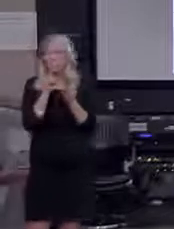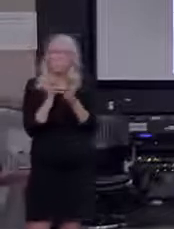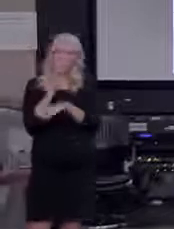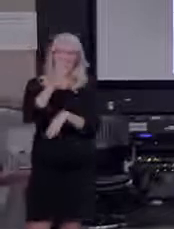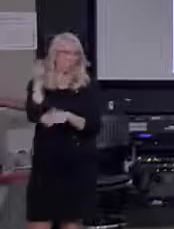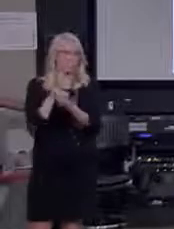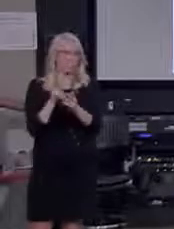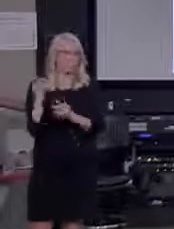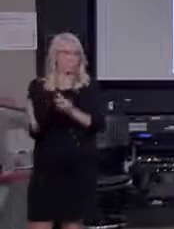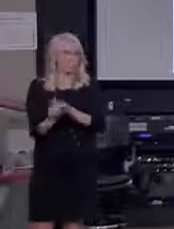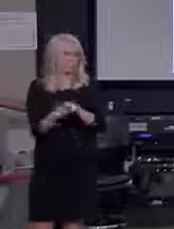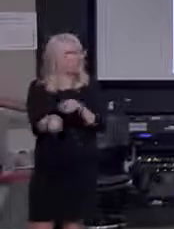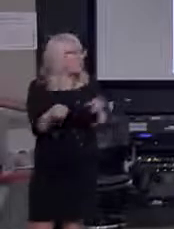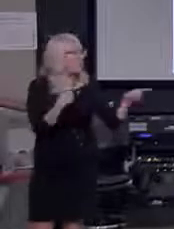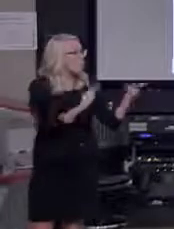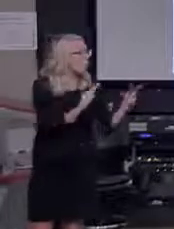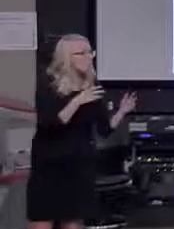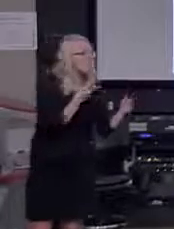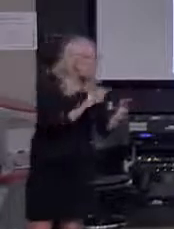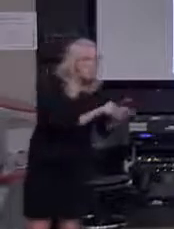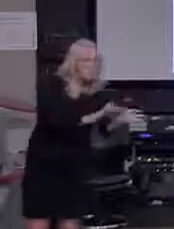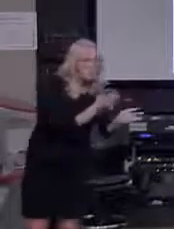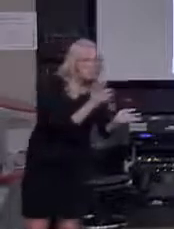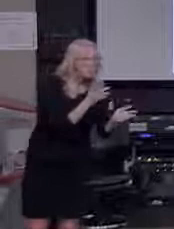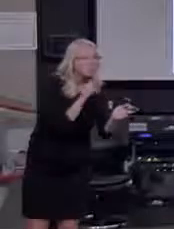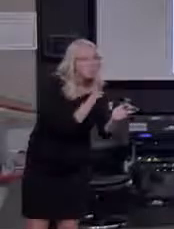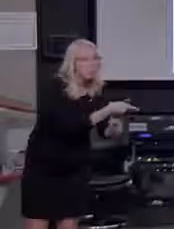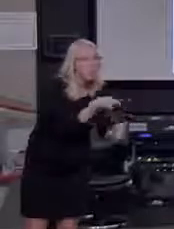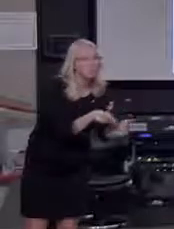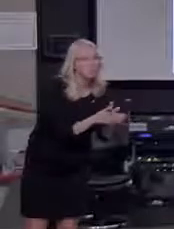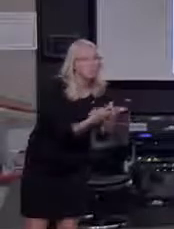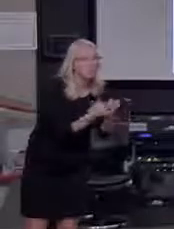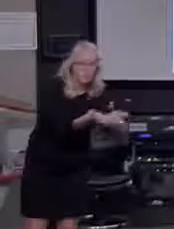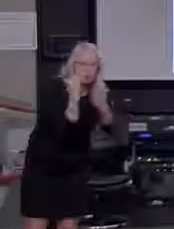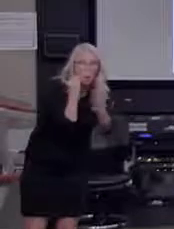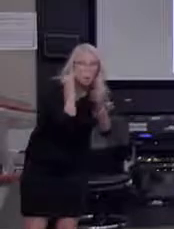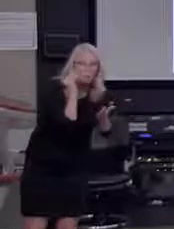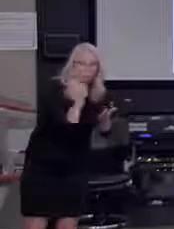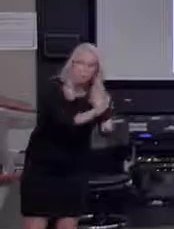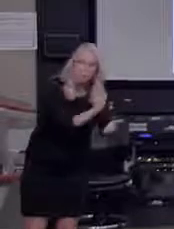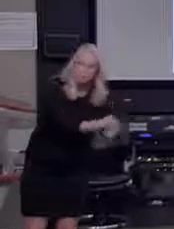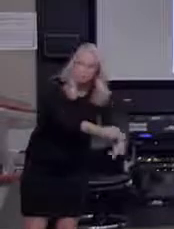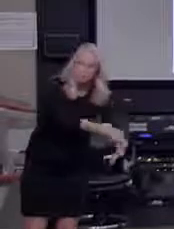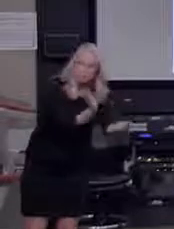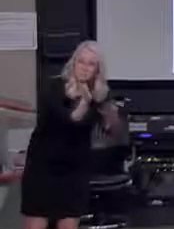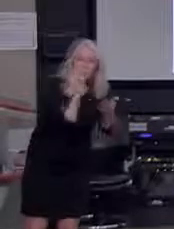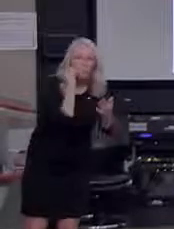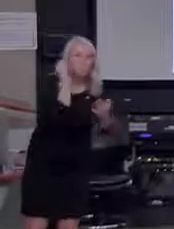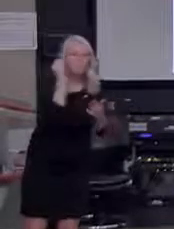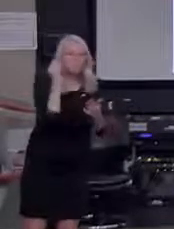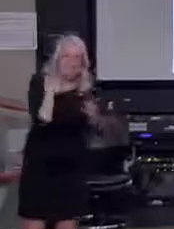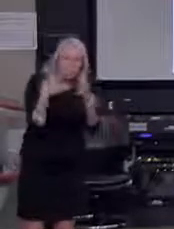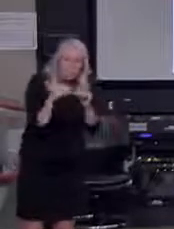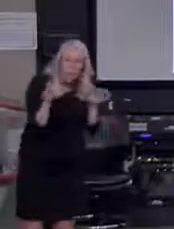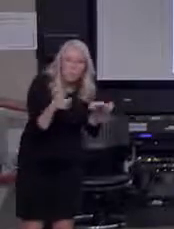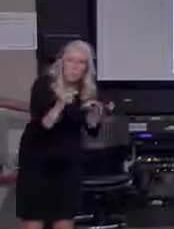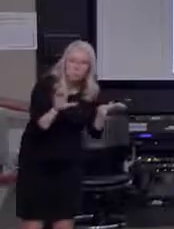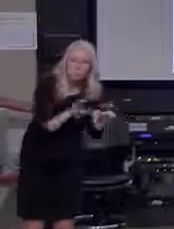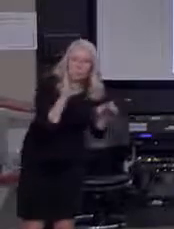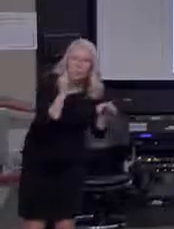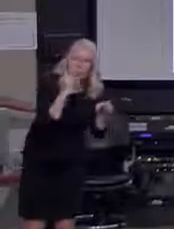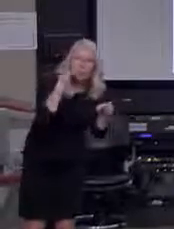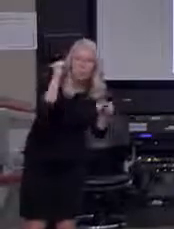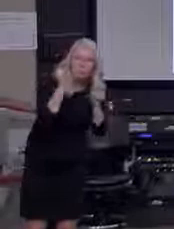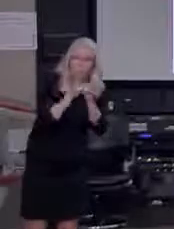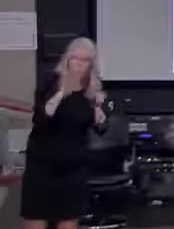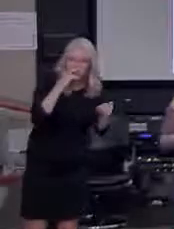people, and Kathy and I are running around saying, don't throw this away. Take it home. Use it. It has more things you can do with your kids, and it